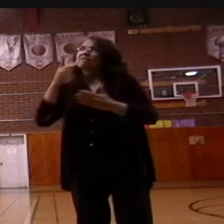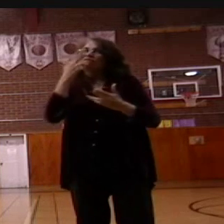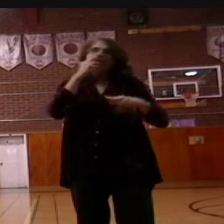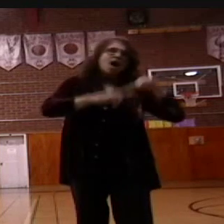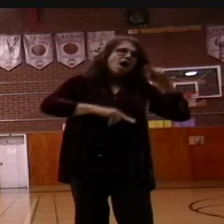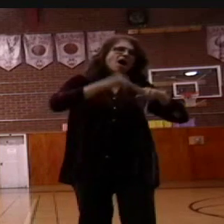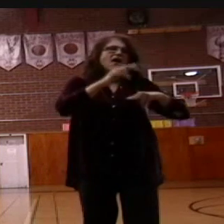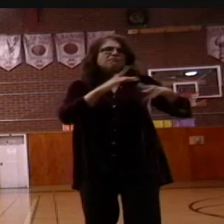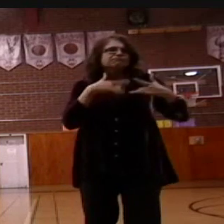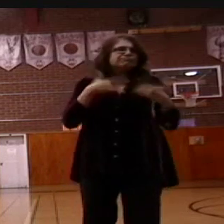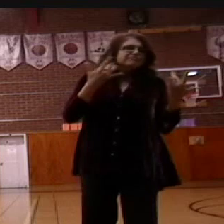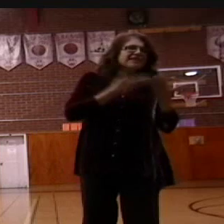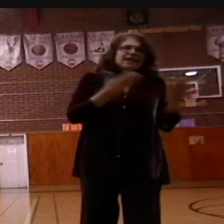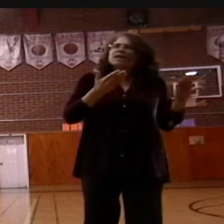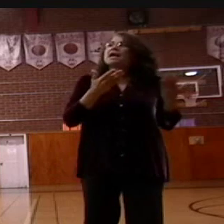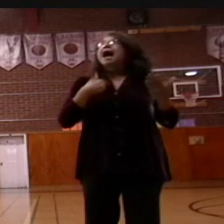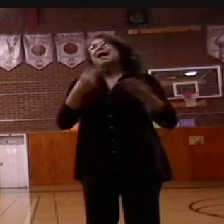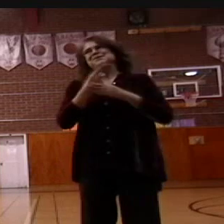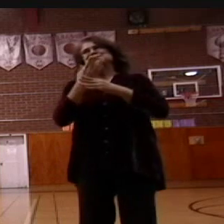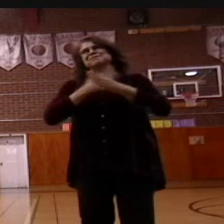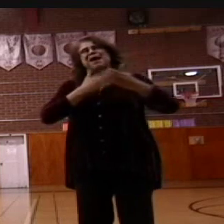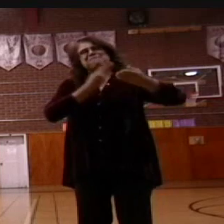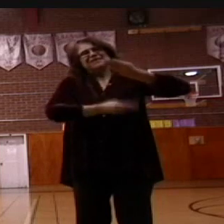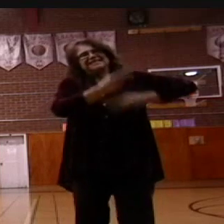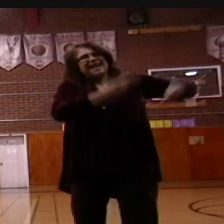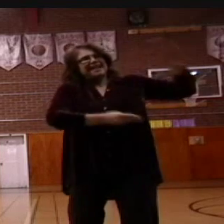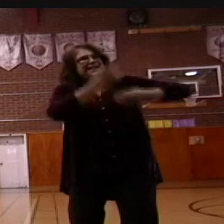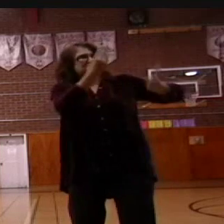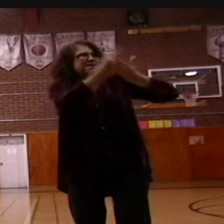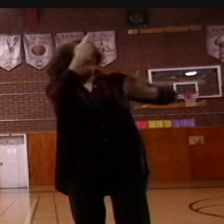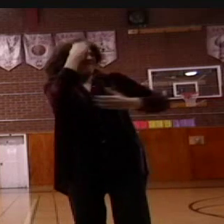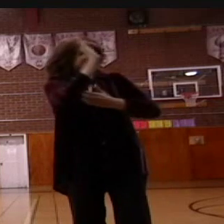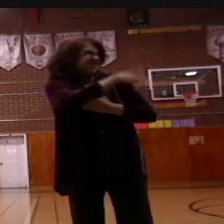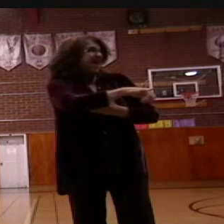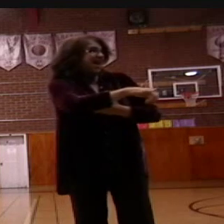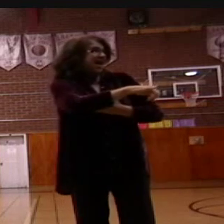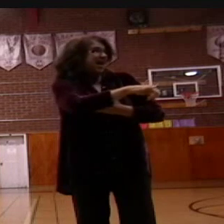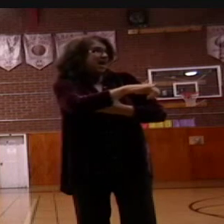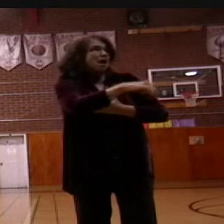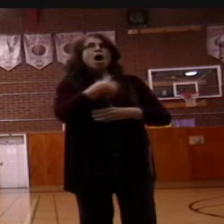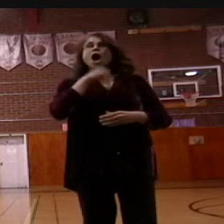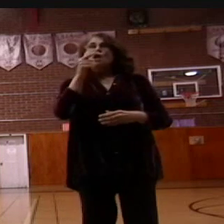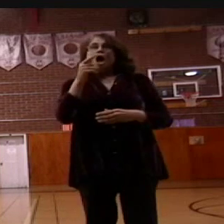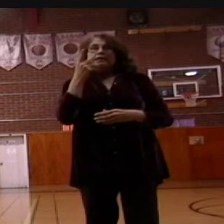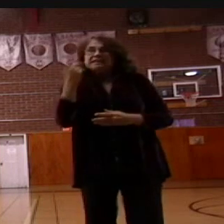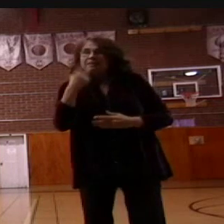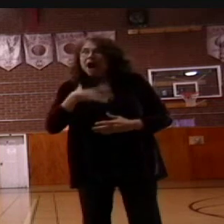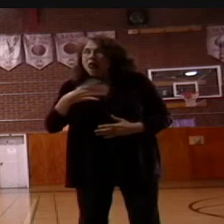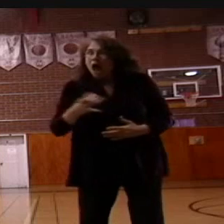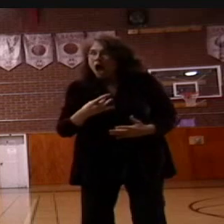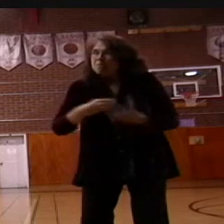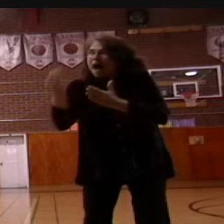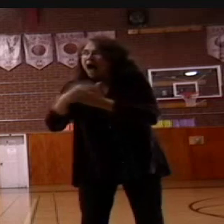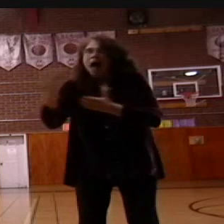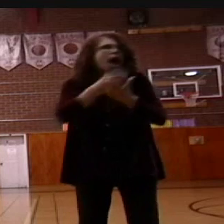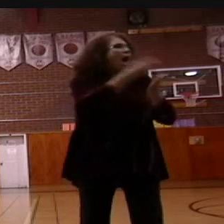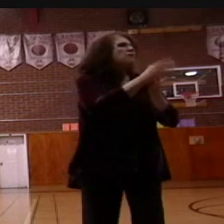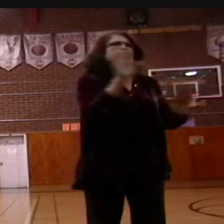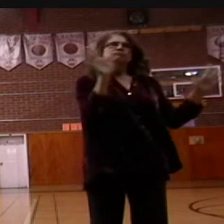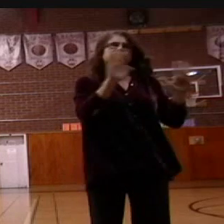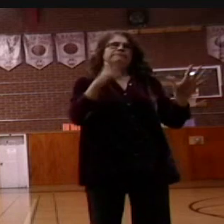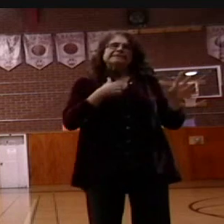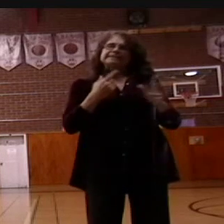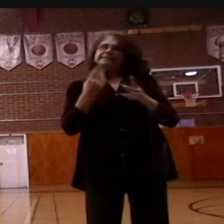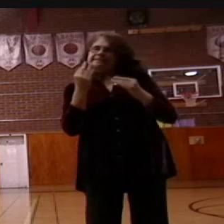what it takes to earn it. Even if I do find something I want to buy, I think long and hard about whether I really need it or just want it. Usually I